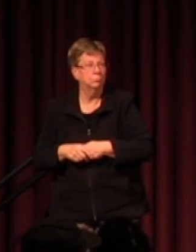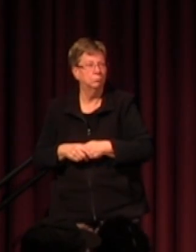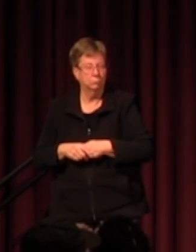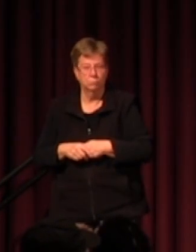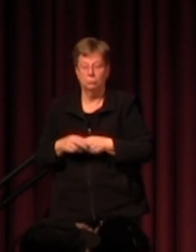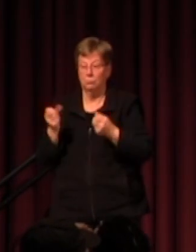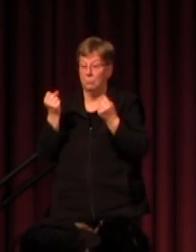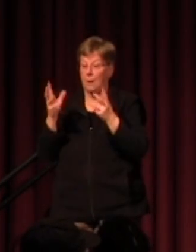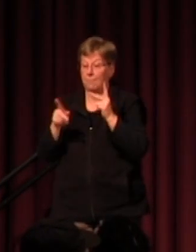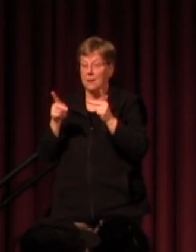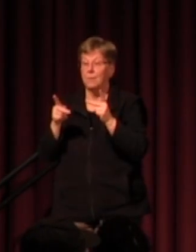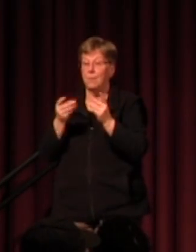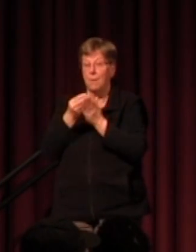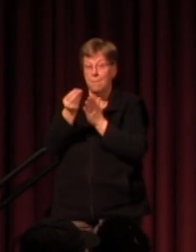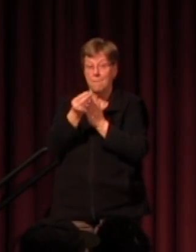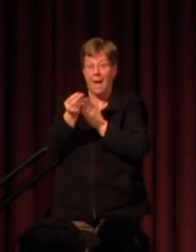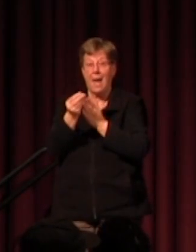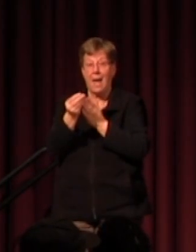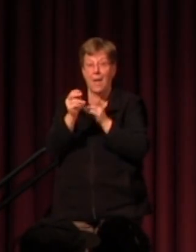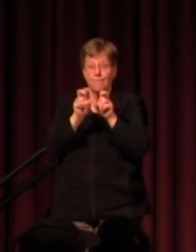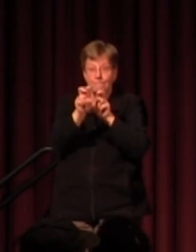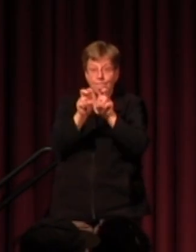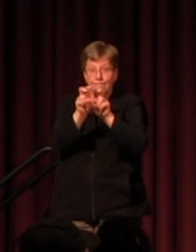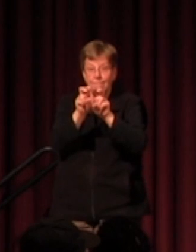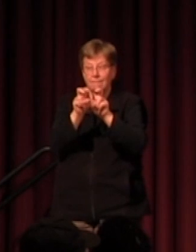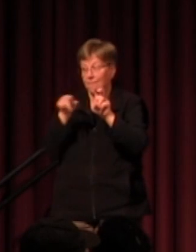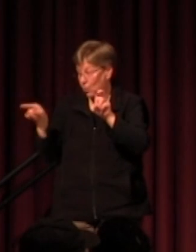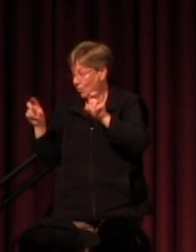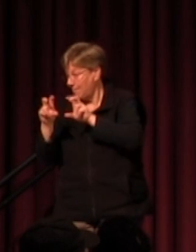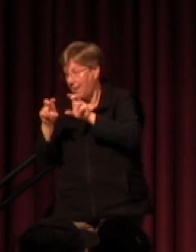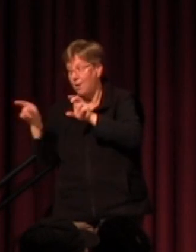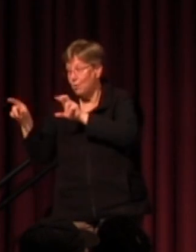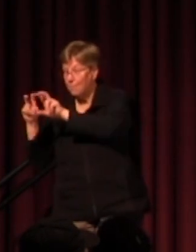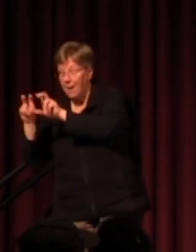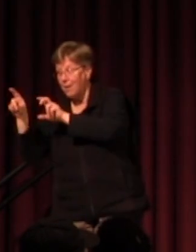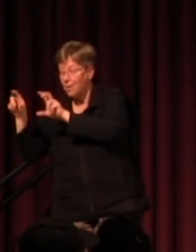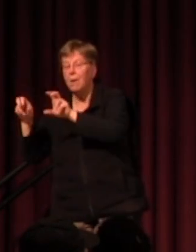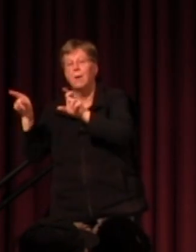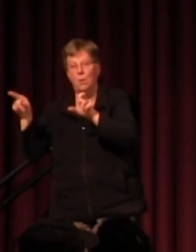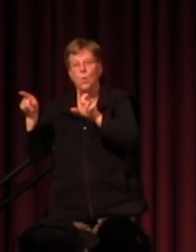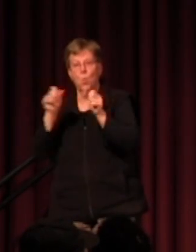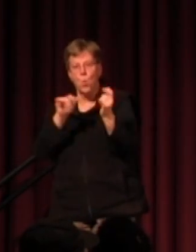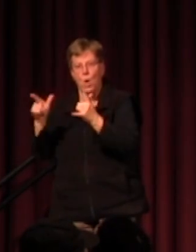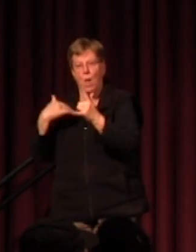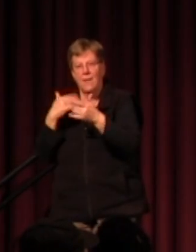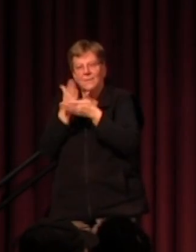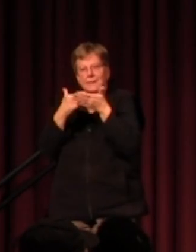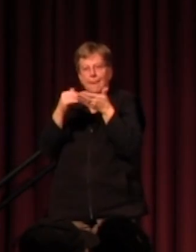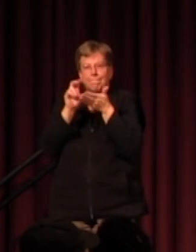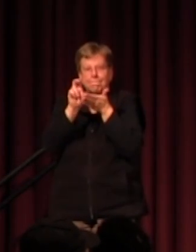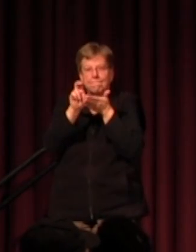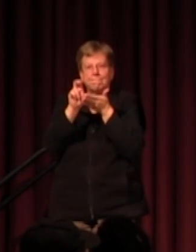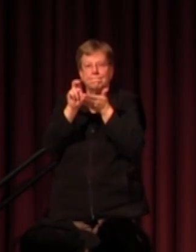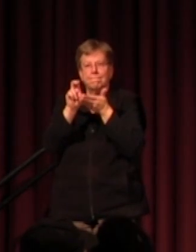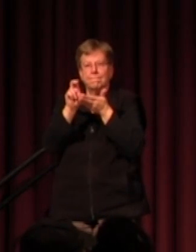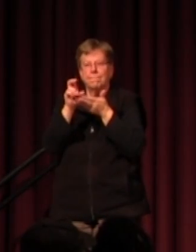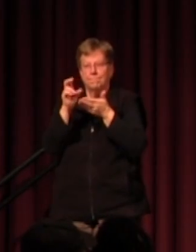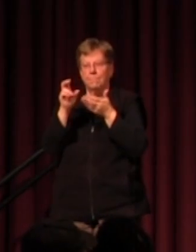Multiple people buy shares of ownership in the same company. They have equity shares in the company.